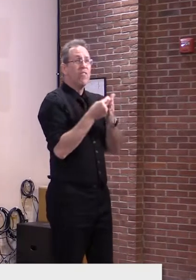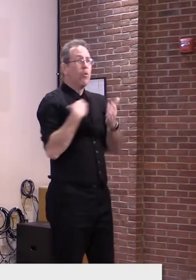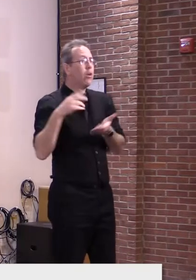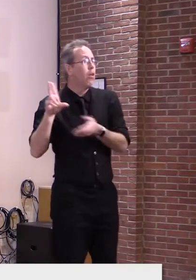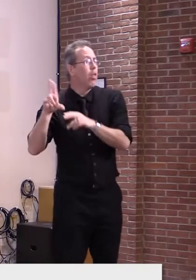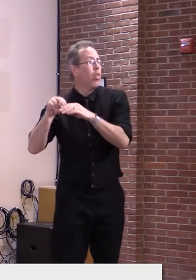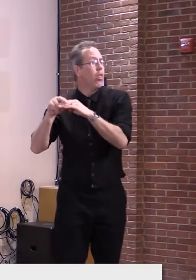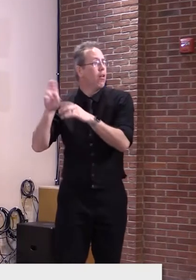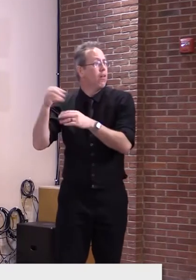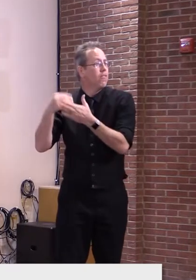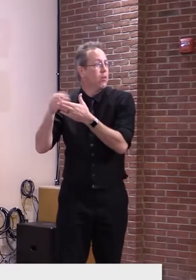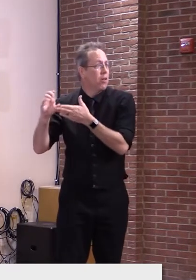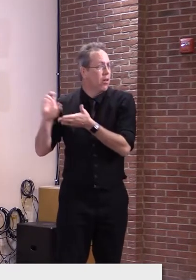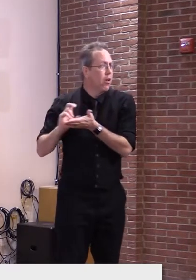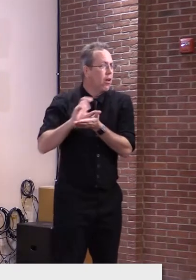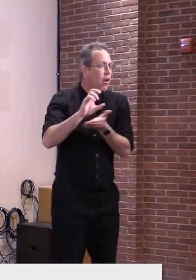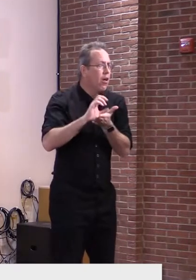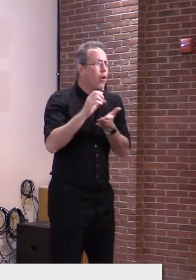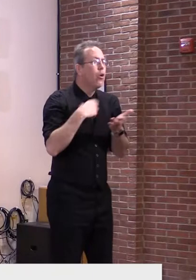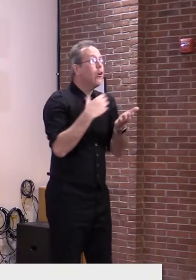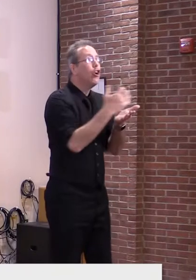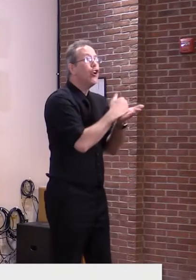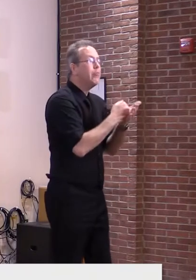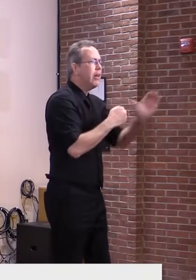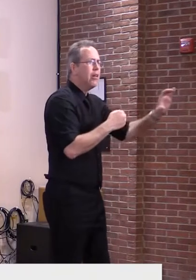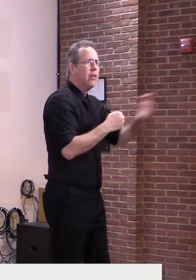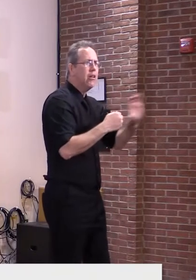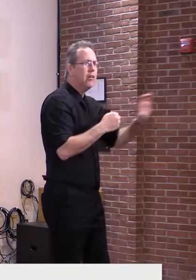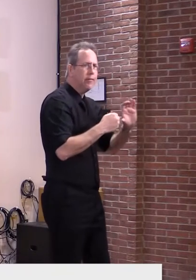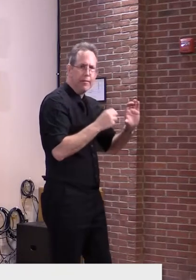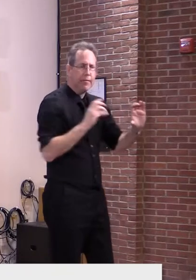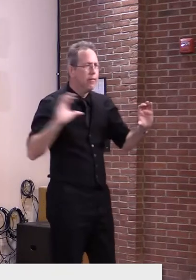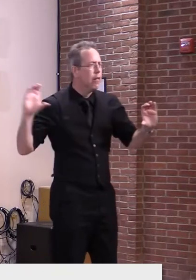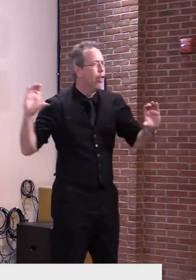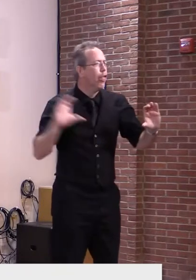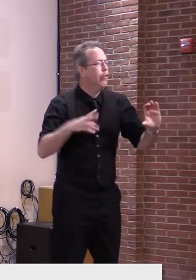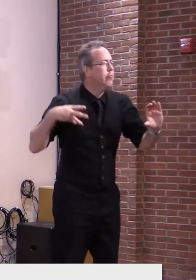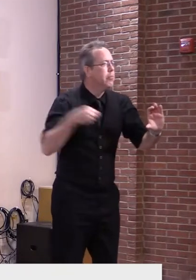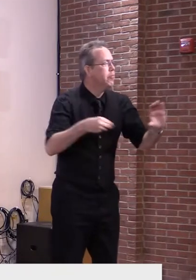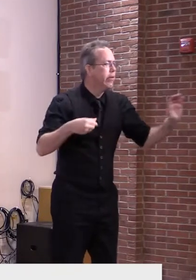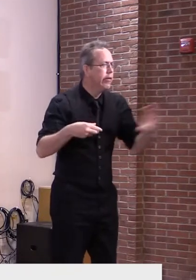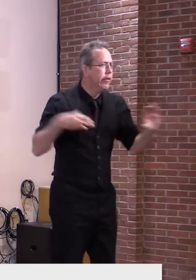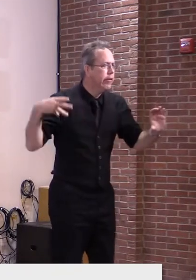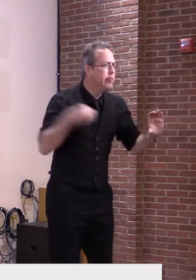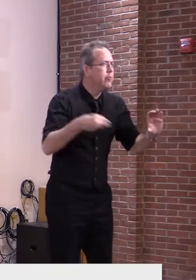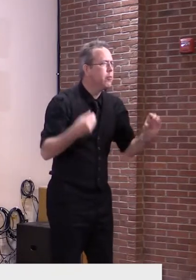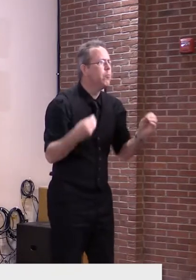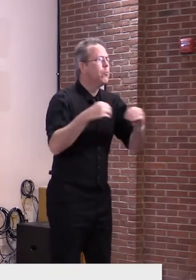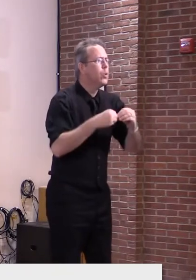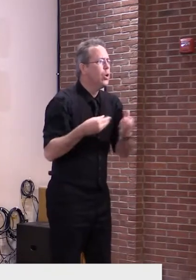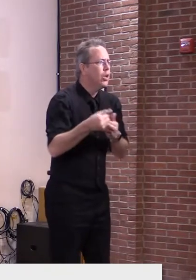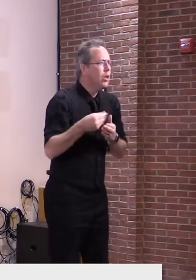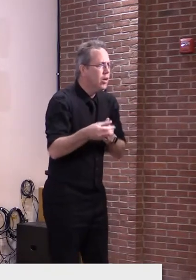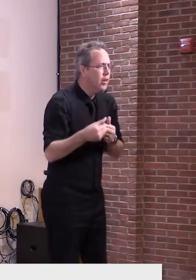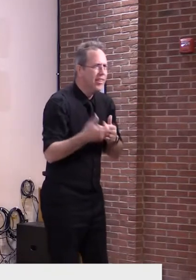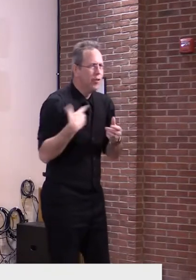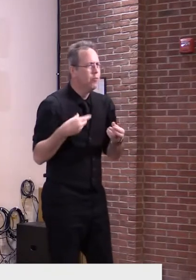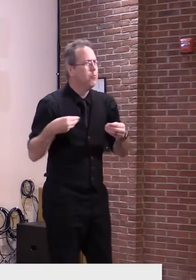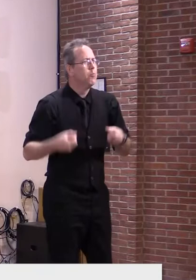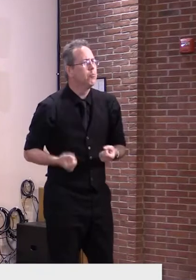our general fund revenue. And when you look back, the governor talked about how much we've been paying out. But back